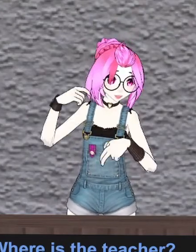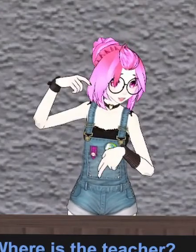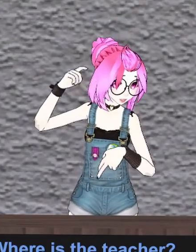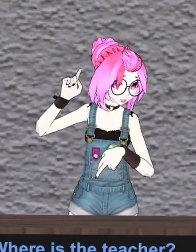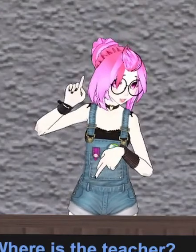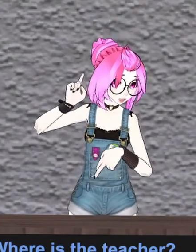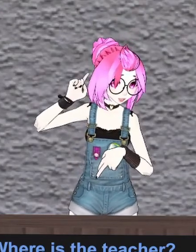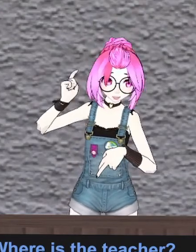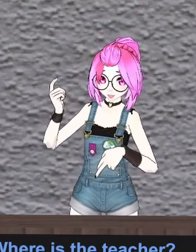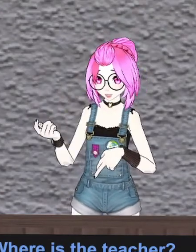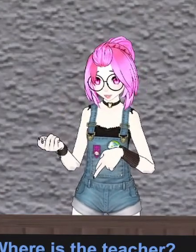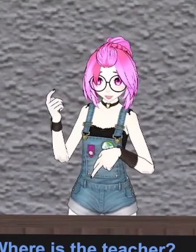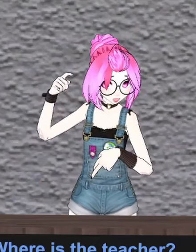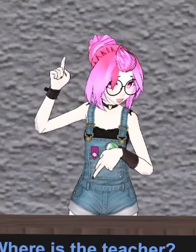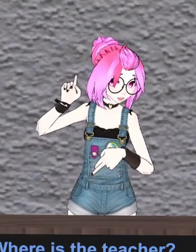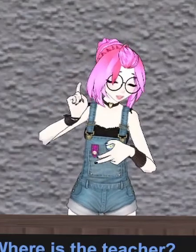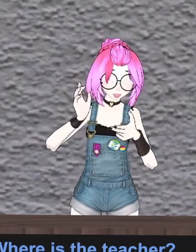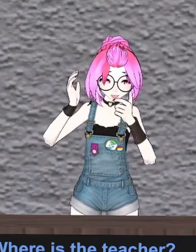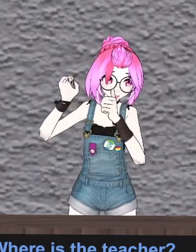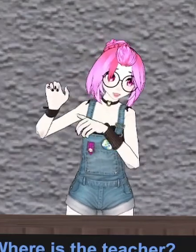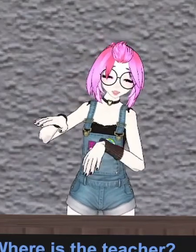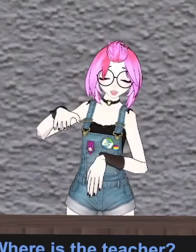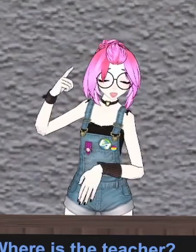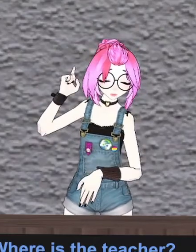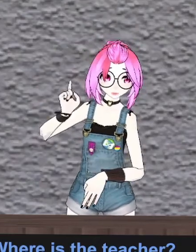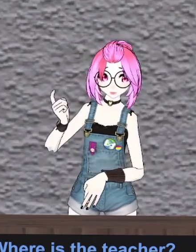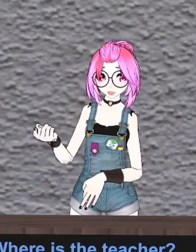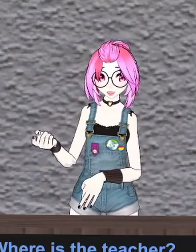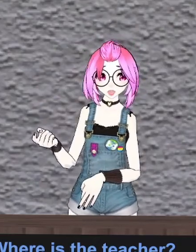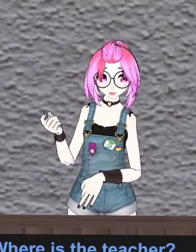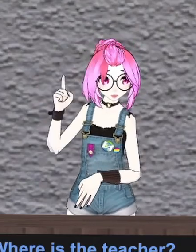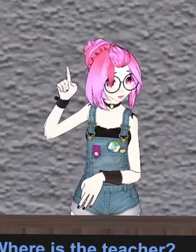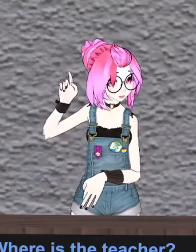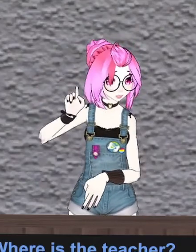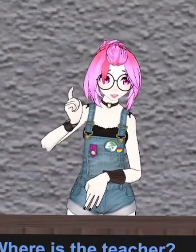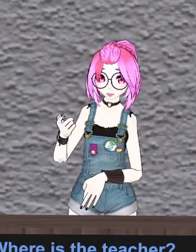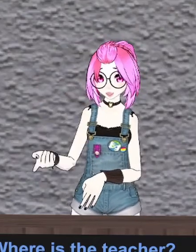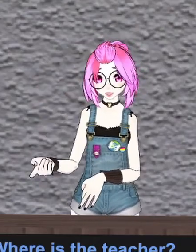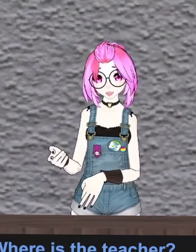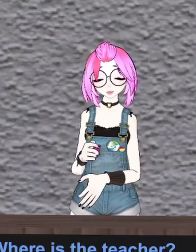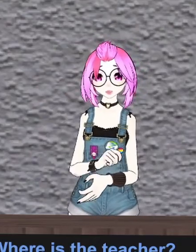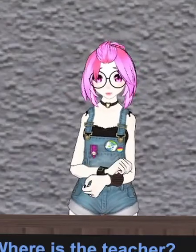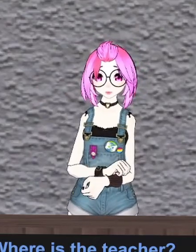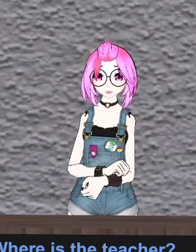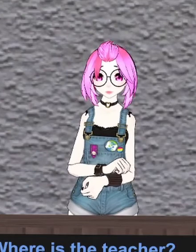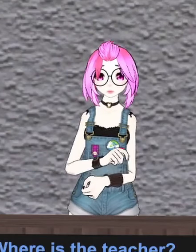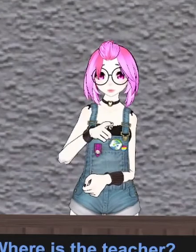then hearing aid, you could just say hearing aid off. You take your hearing aid, take it off, hearing it off, Right. just take it. Because I've had those situations where I